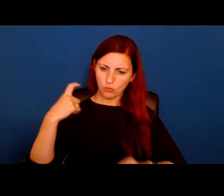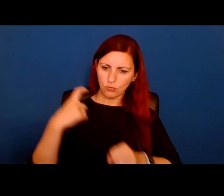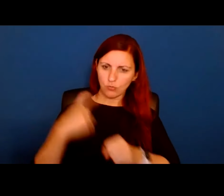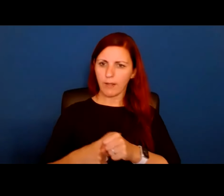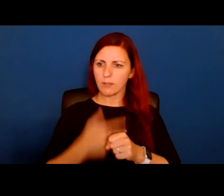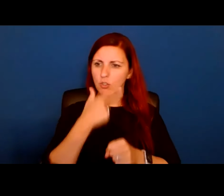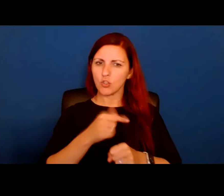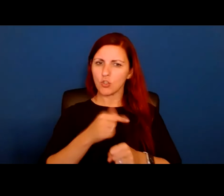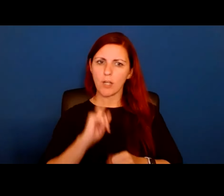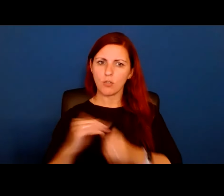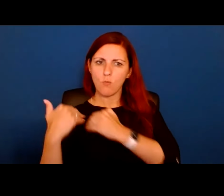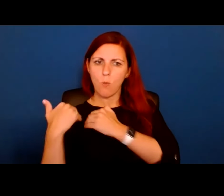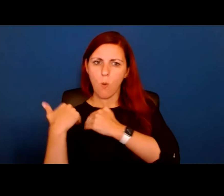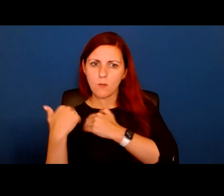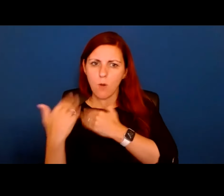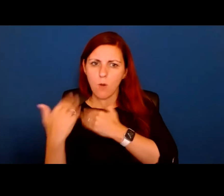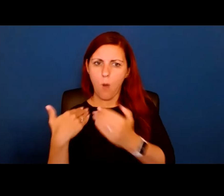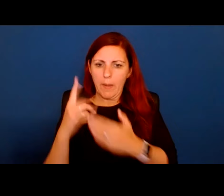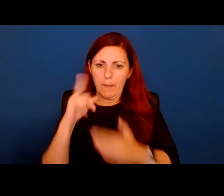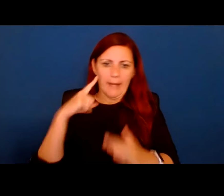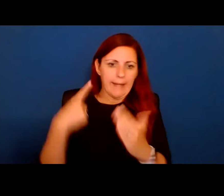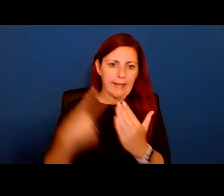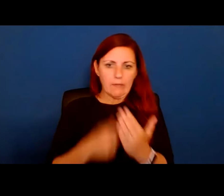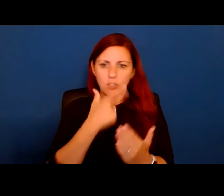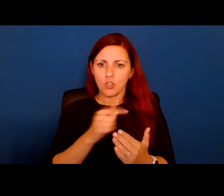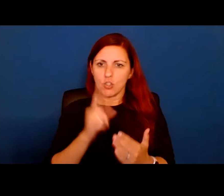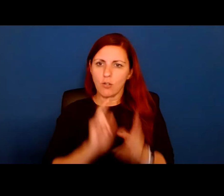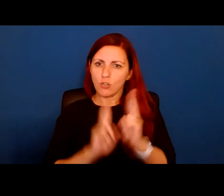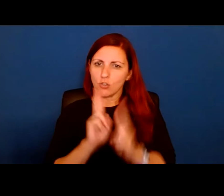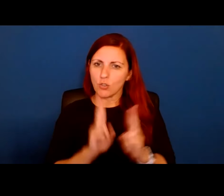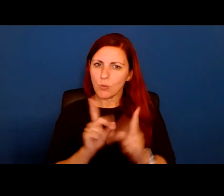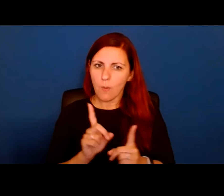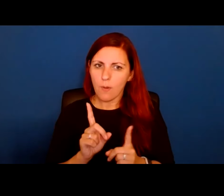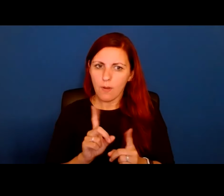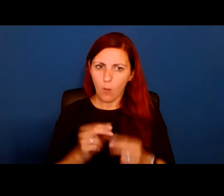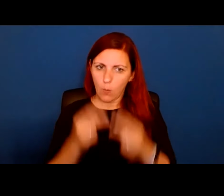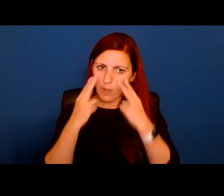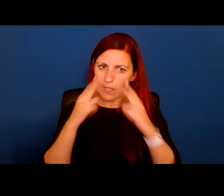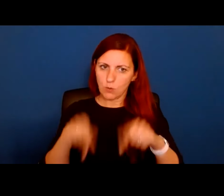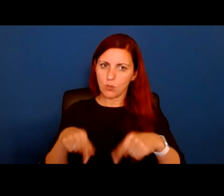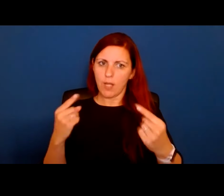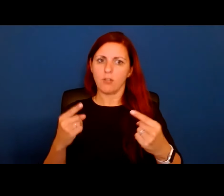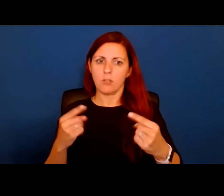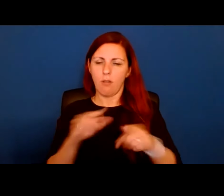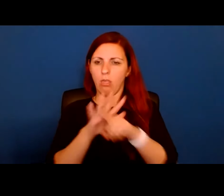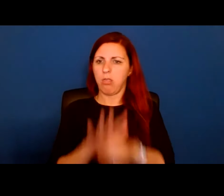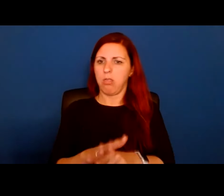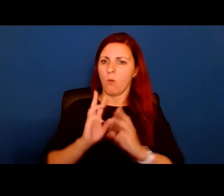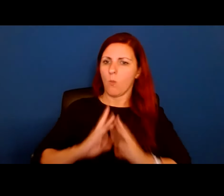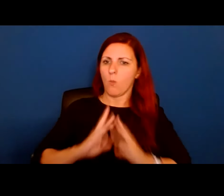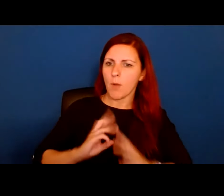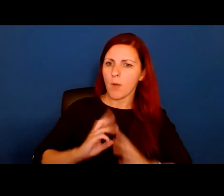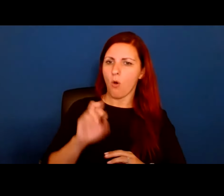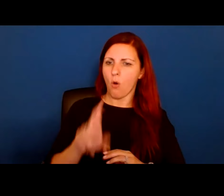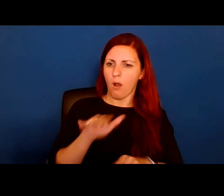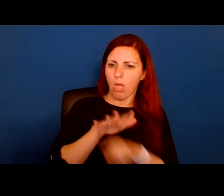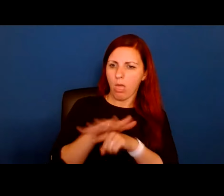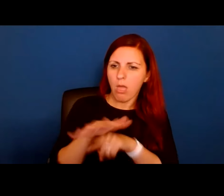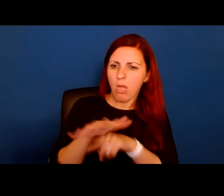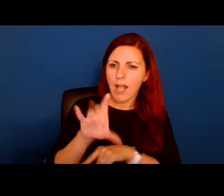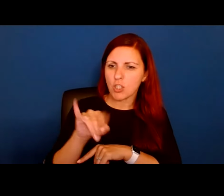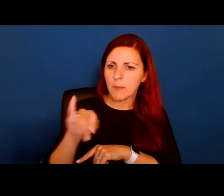beliefs about what gender a person can be in their lifetime. We need to challenge misogynistic or homo-transphobic comments at every